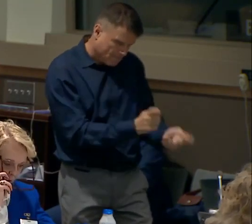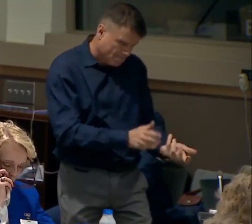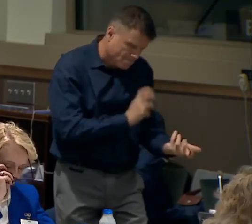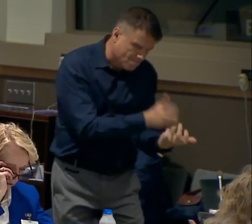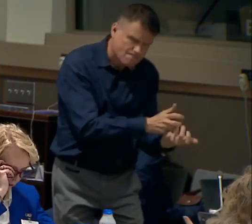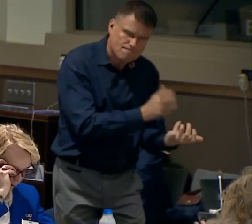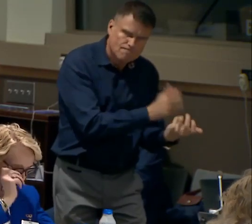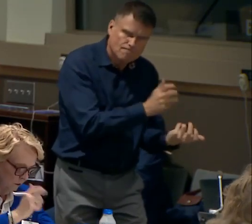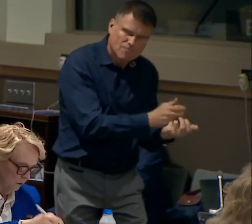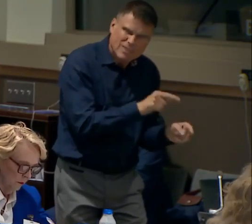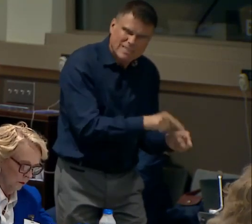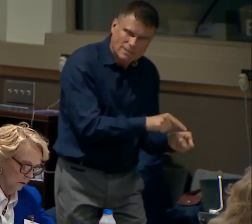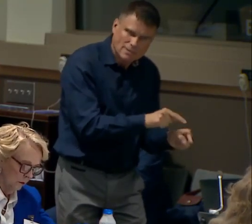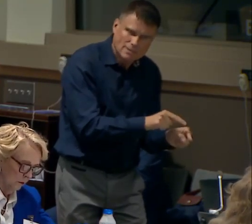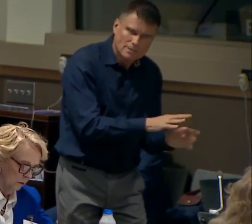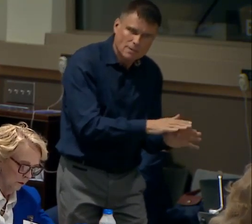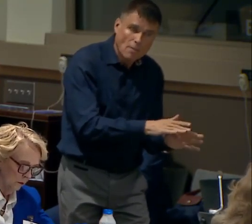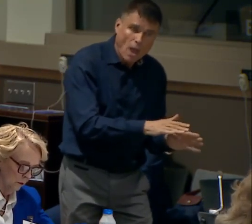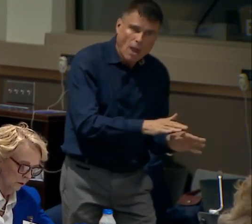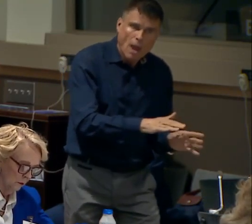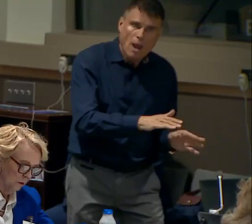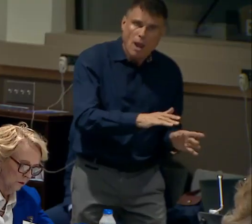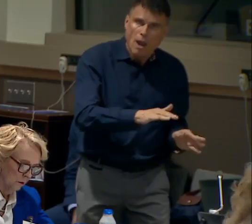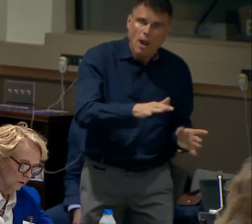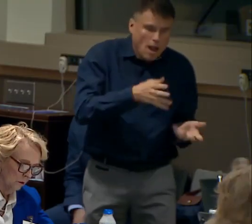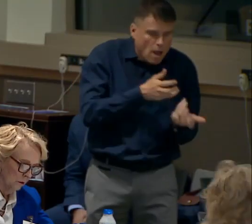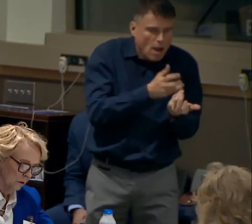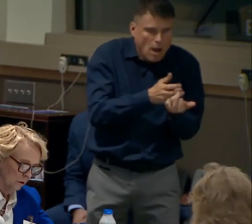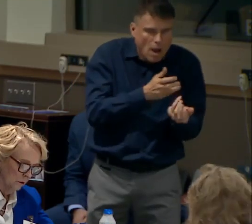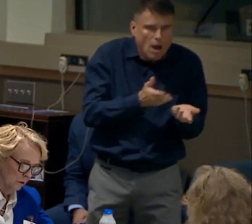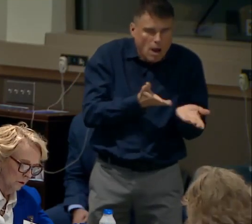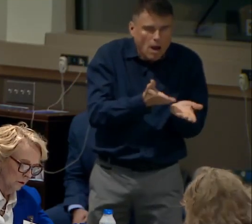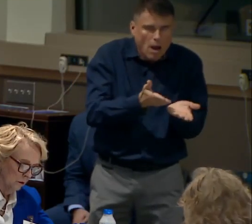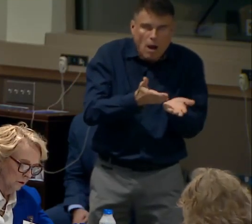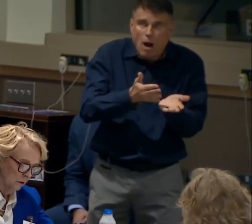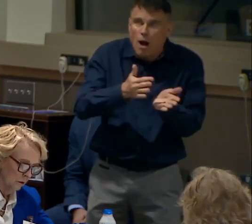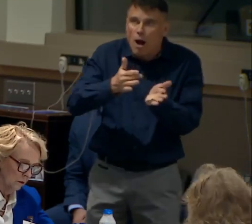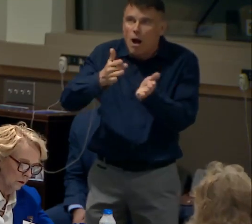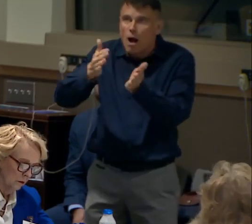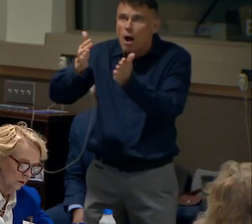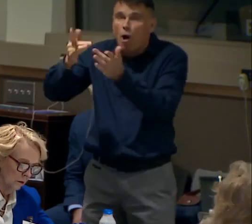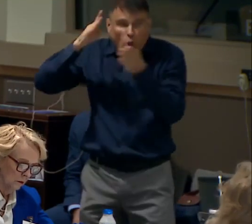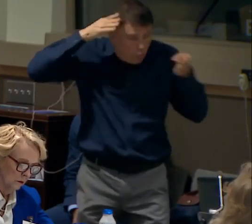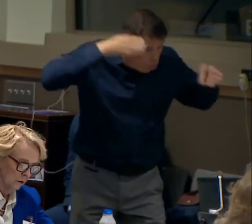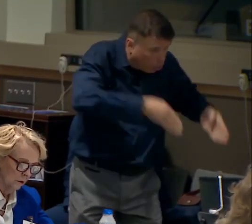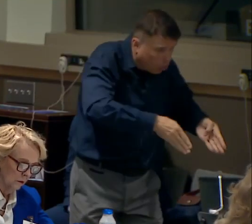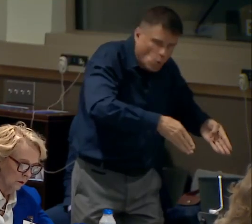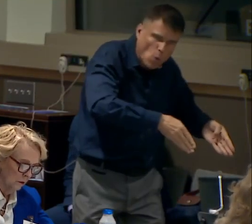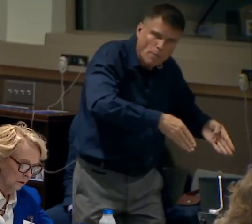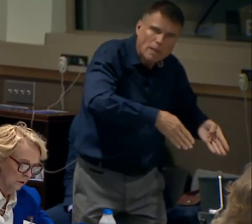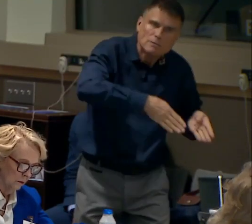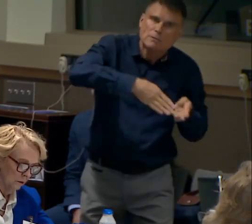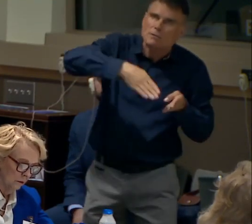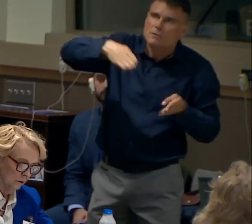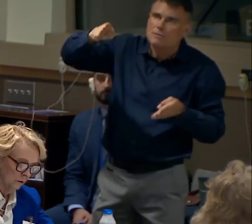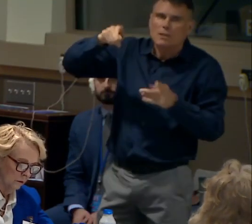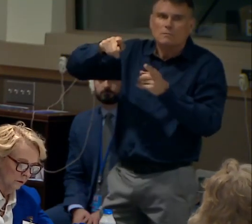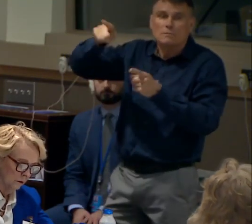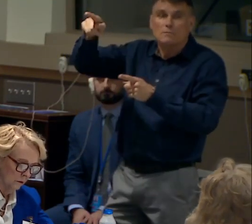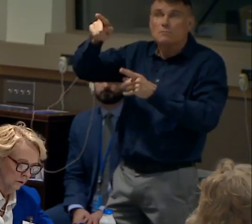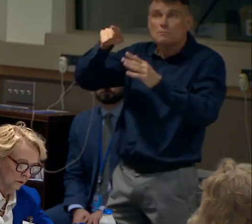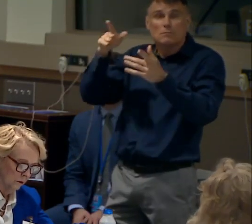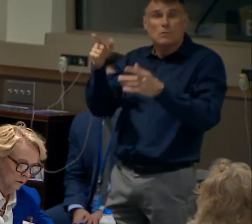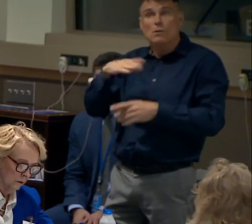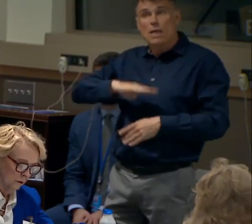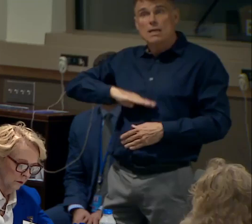the autism spectrum, equal access to healthcare, education, employment, accessibility, and also, and this